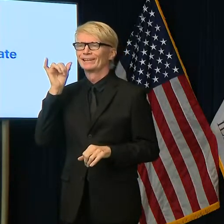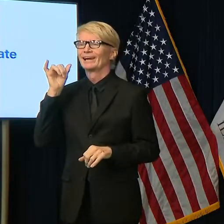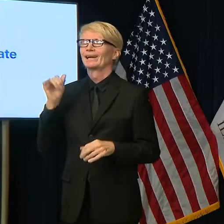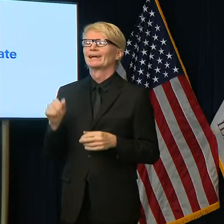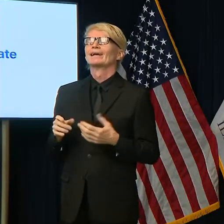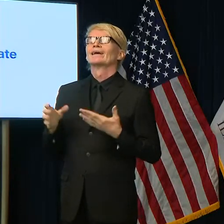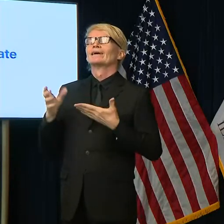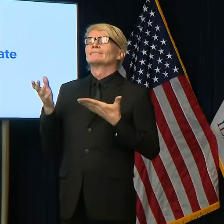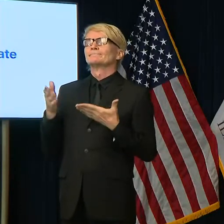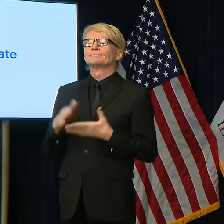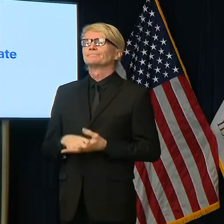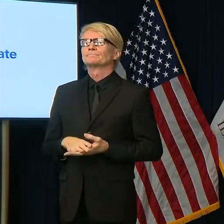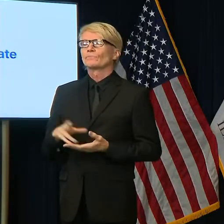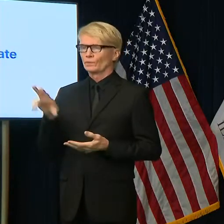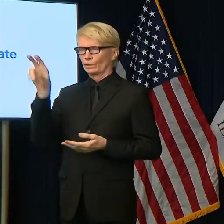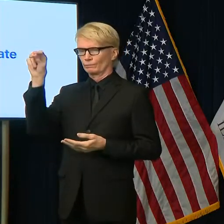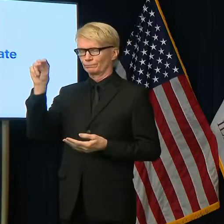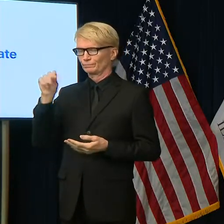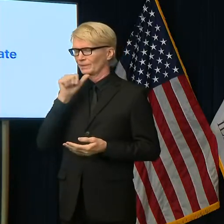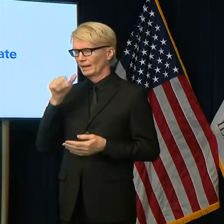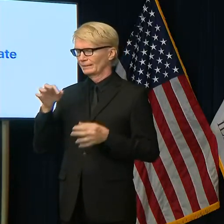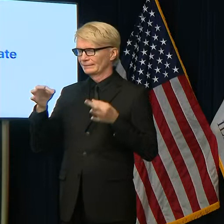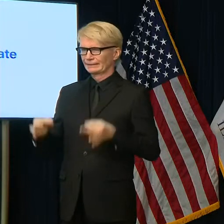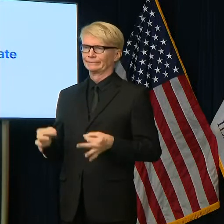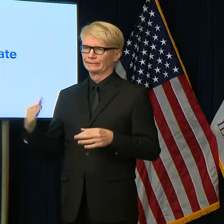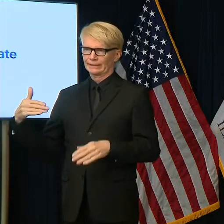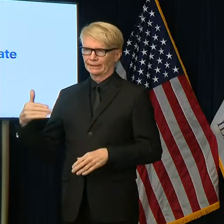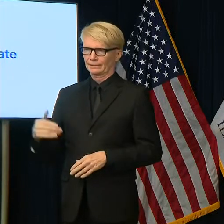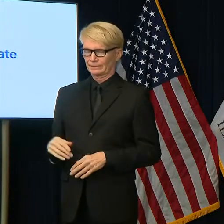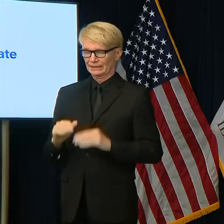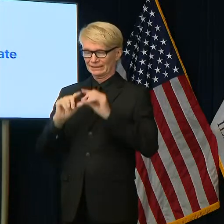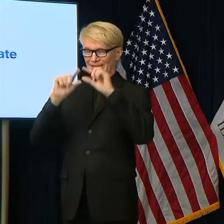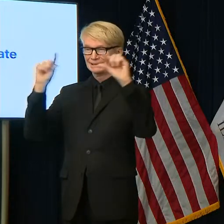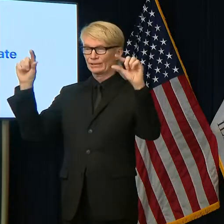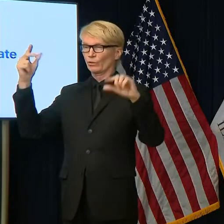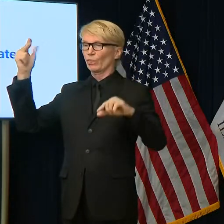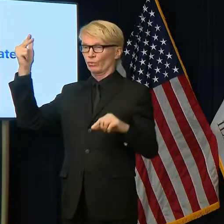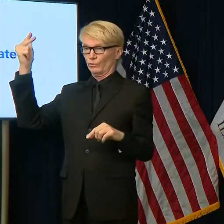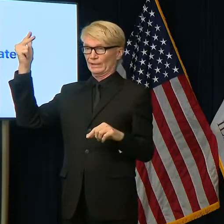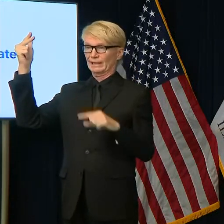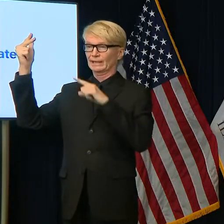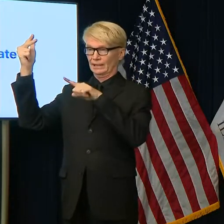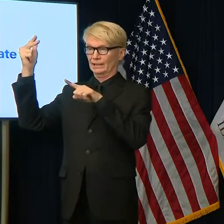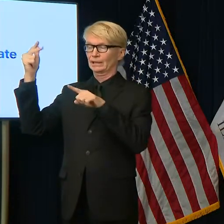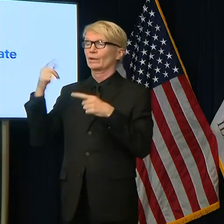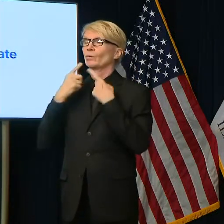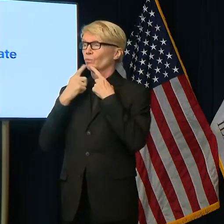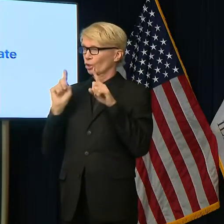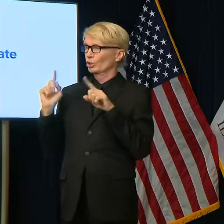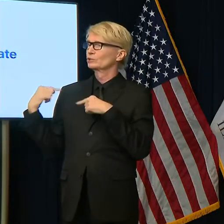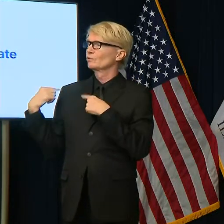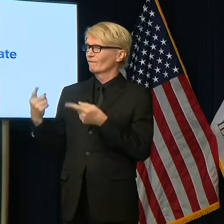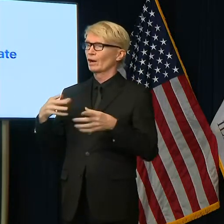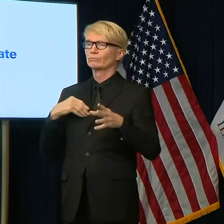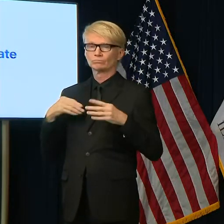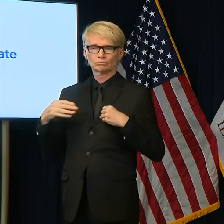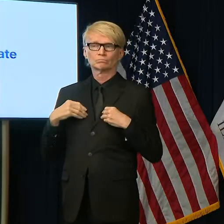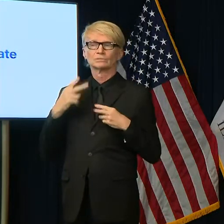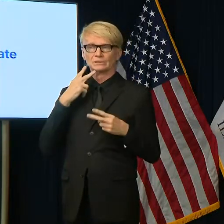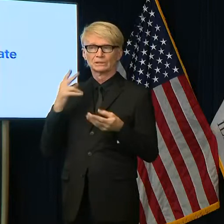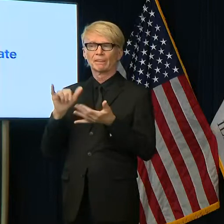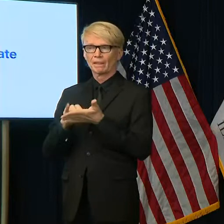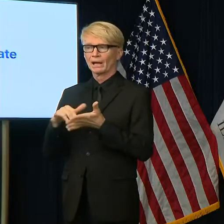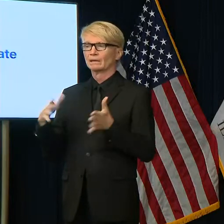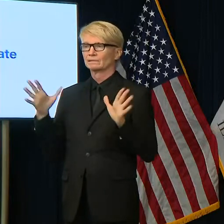Foregone conclusion. No, it's not a foregone conclusion. Tier 3 mitigations have been working so far, and